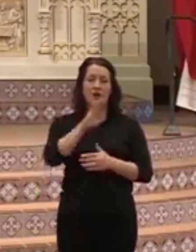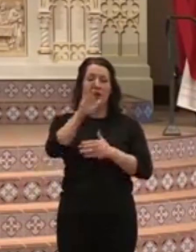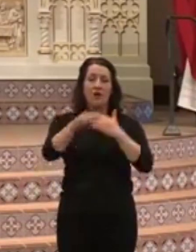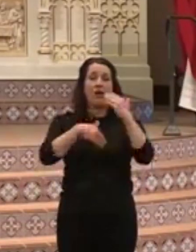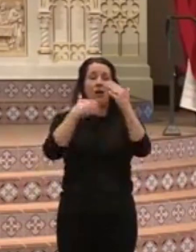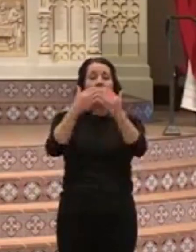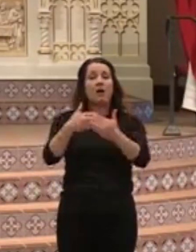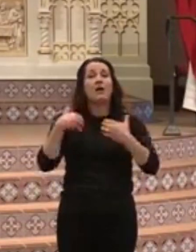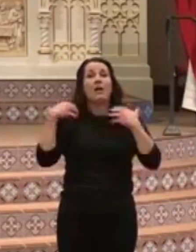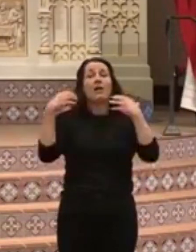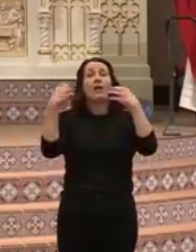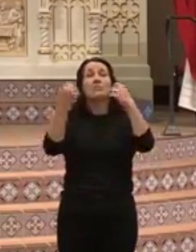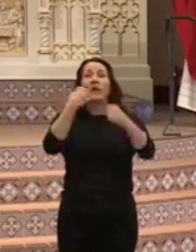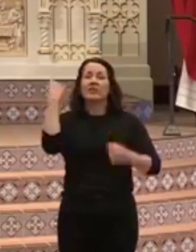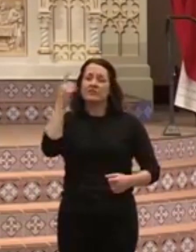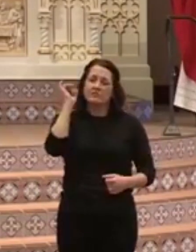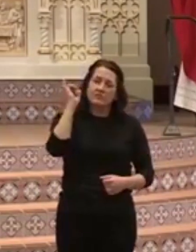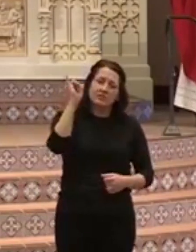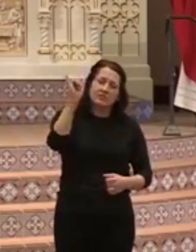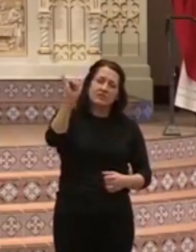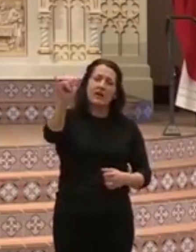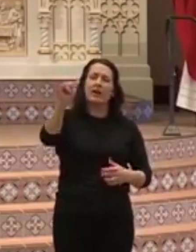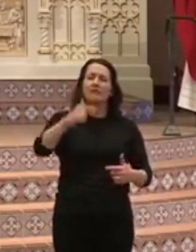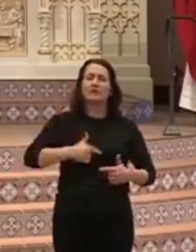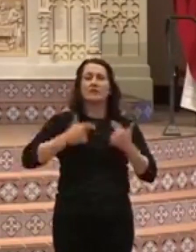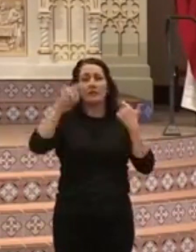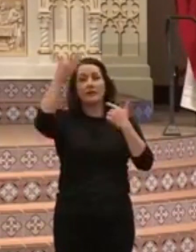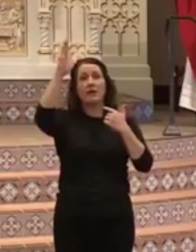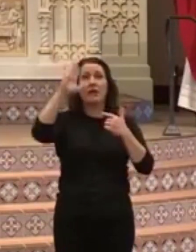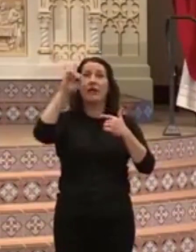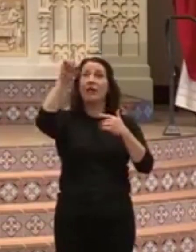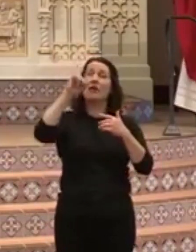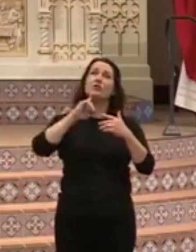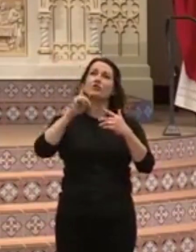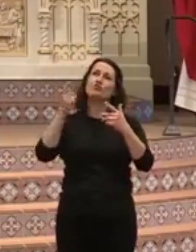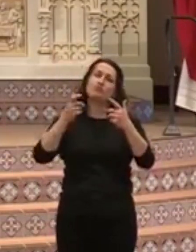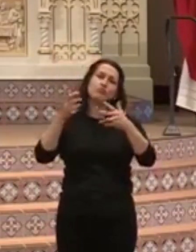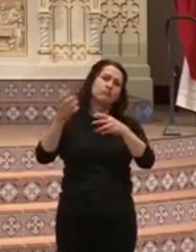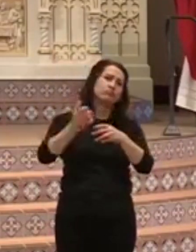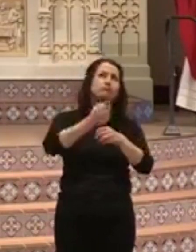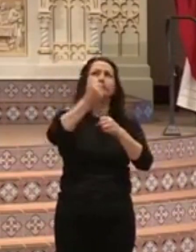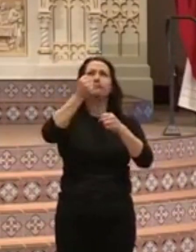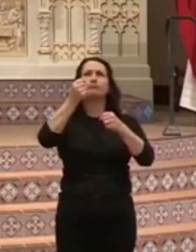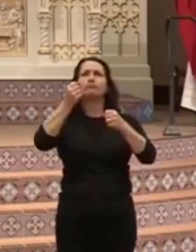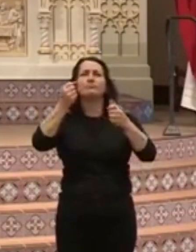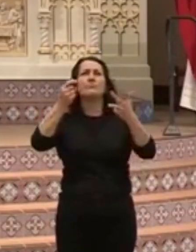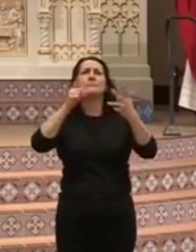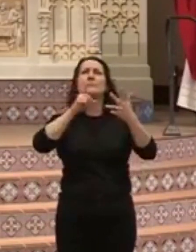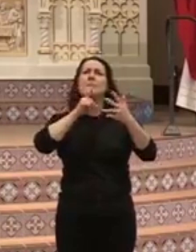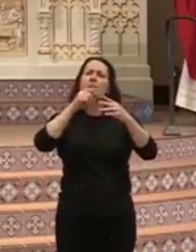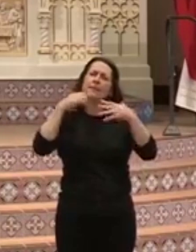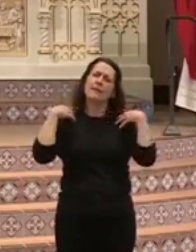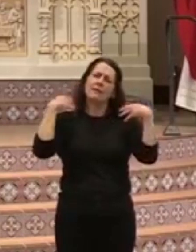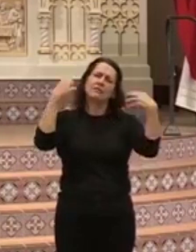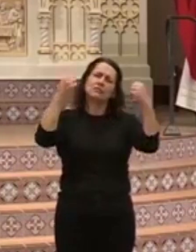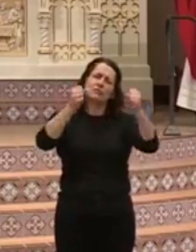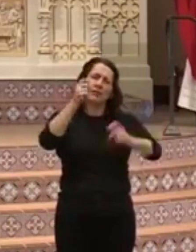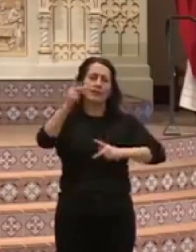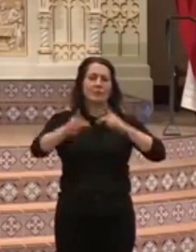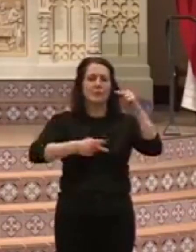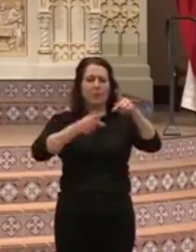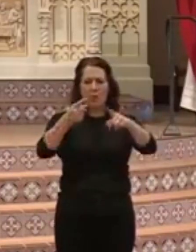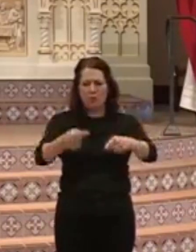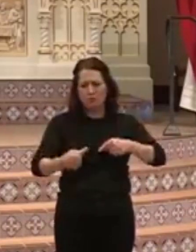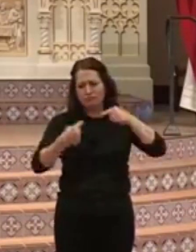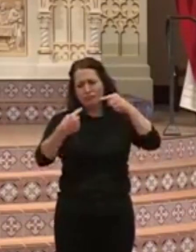Almighty, ever-living God, comfort of mourners, strength of all who toil, may the